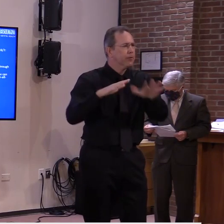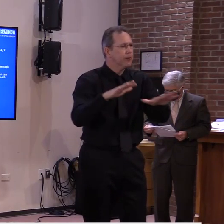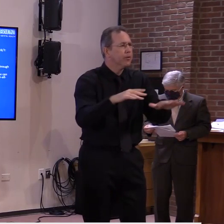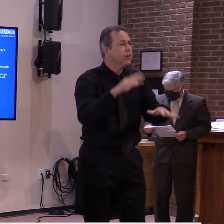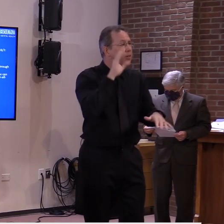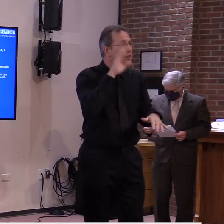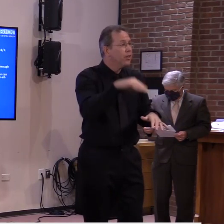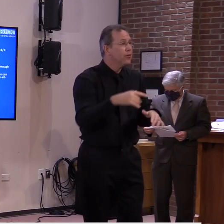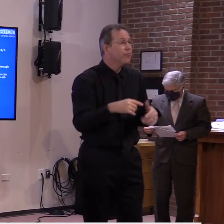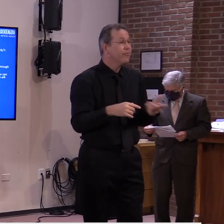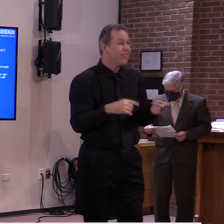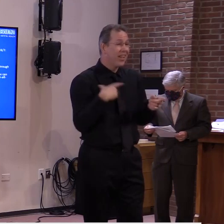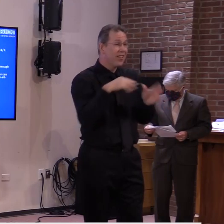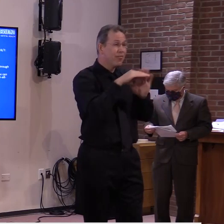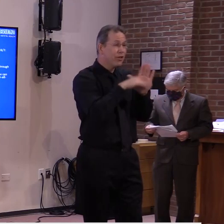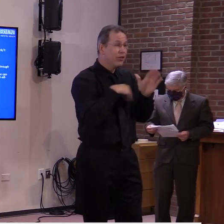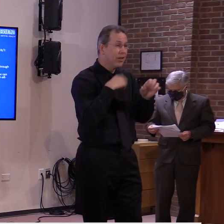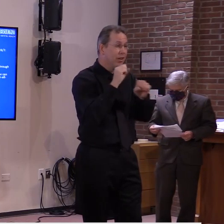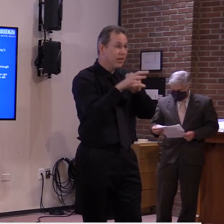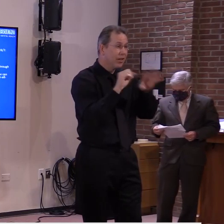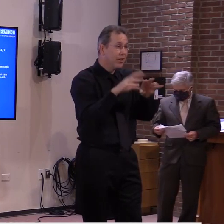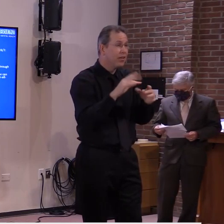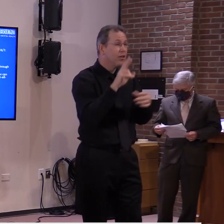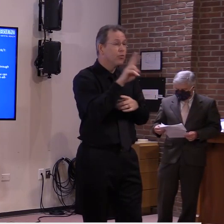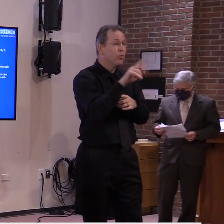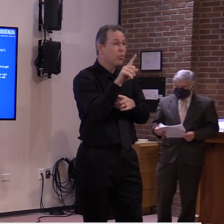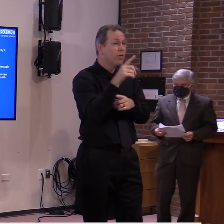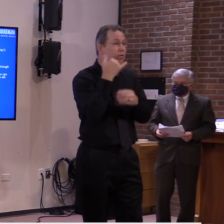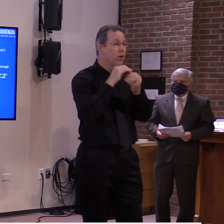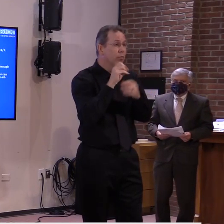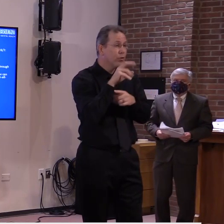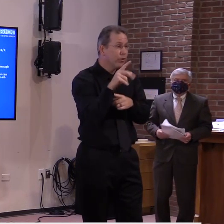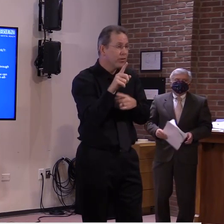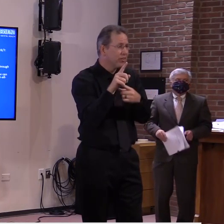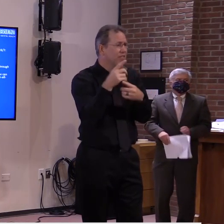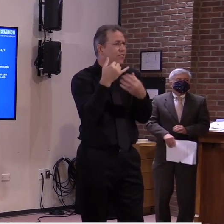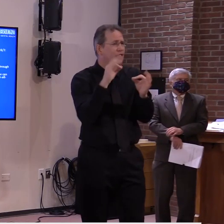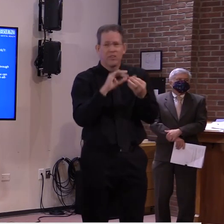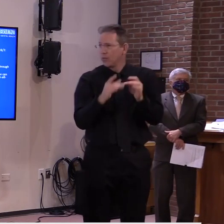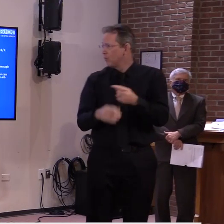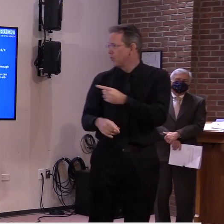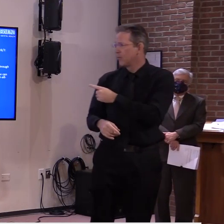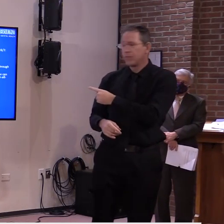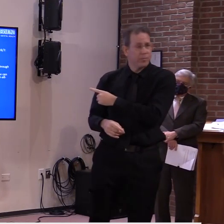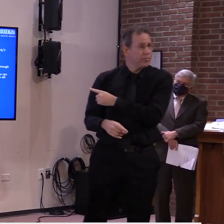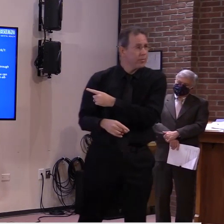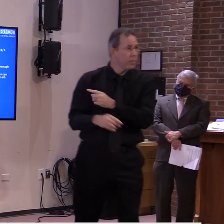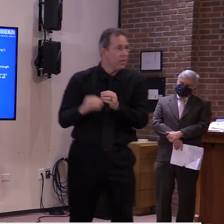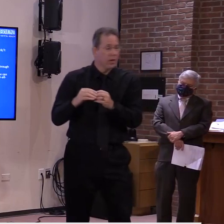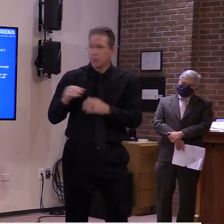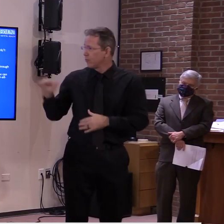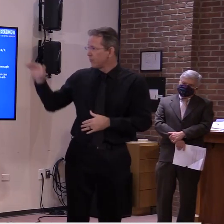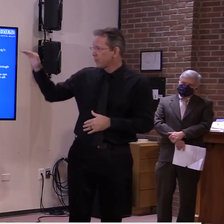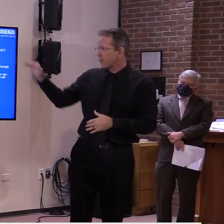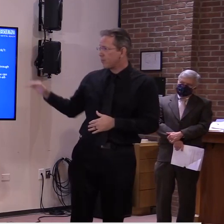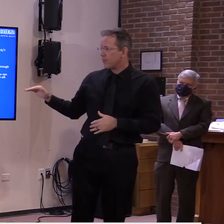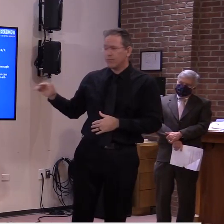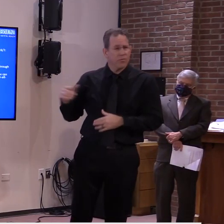Calling Vermont 211 to get connected to COVID Support VT, the Crisis Text Line, the National Prevention